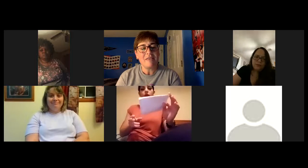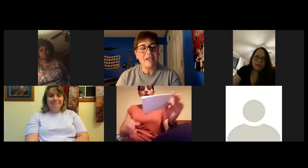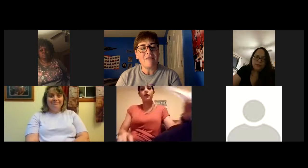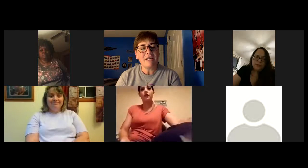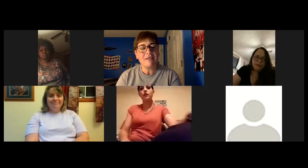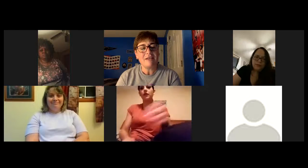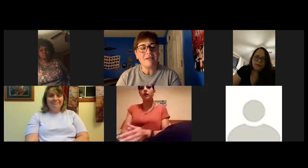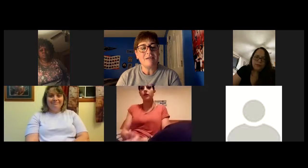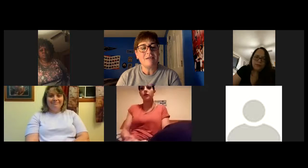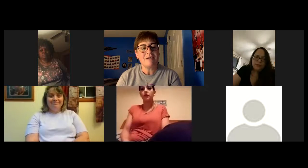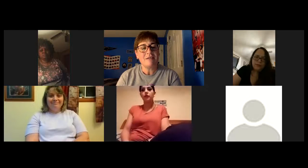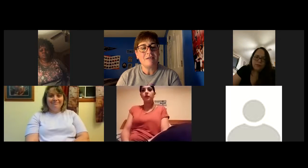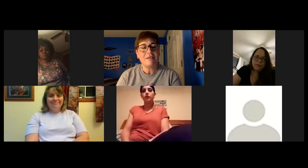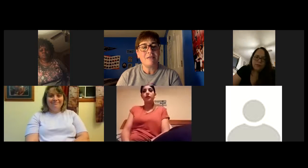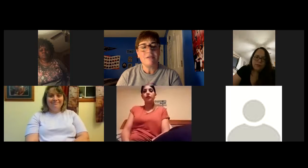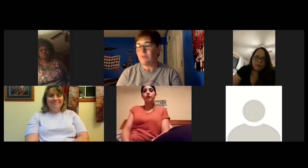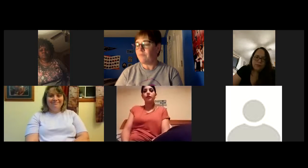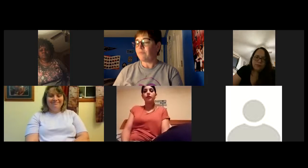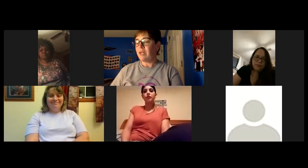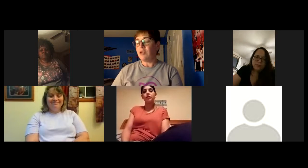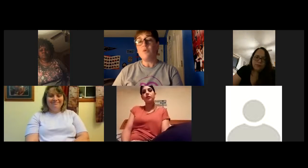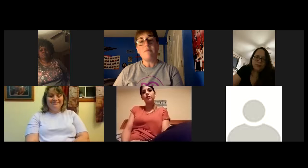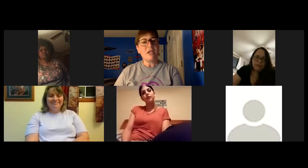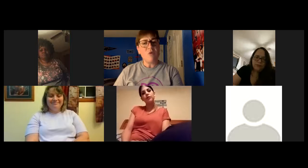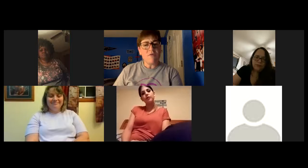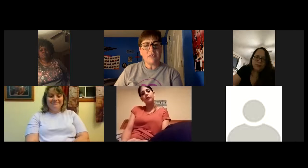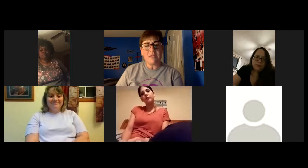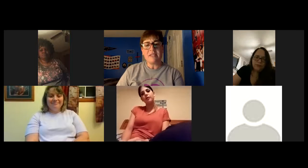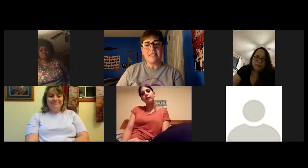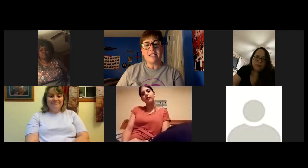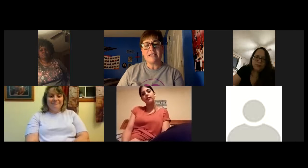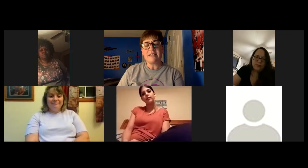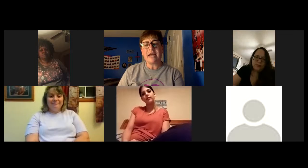Anybody think of anything? No? Do you want me to go over